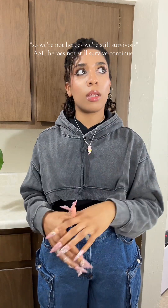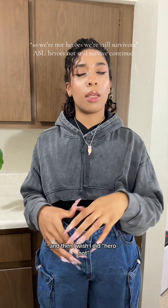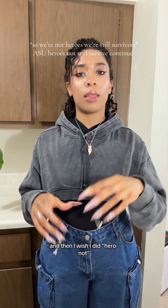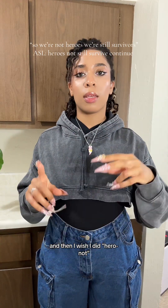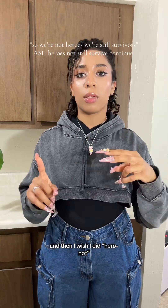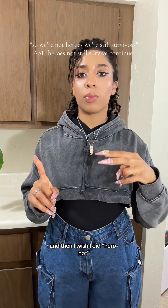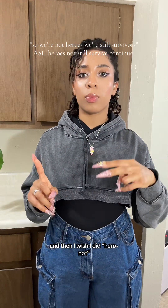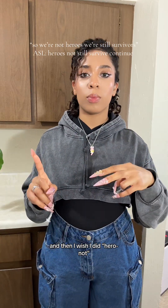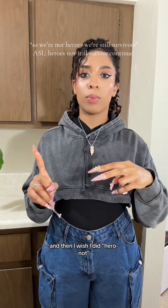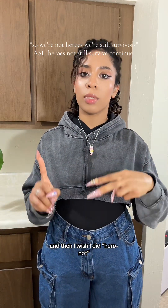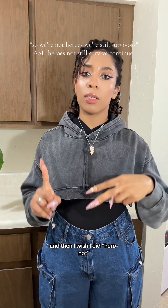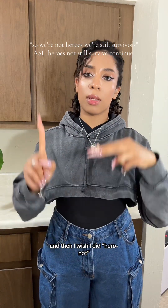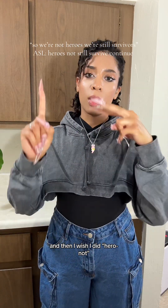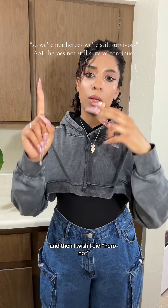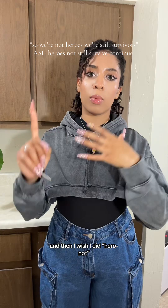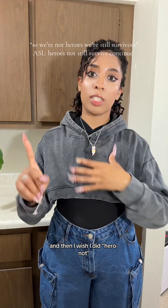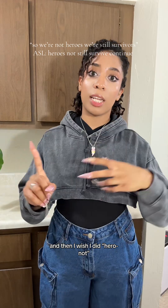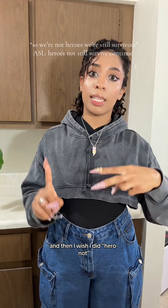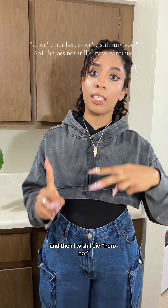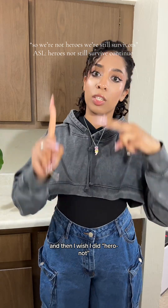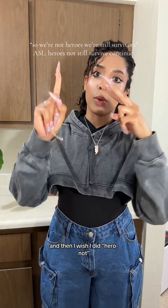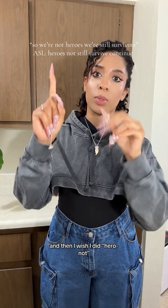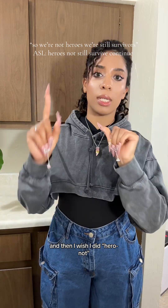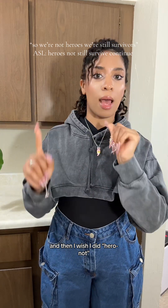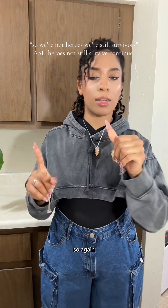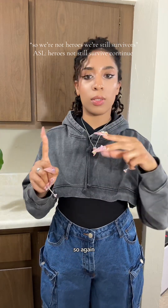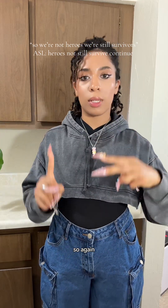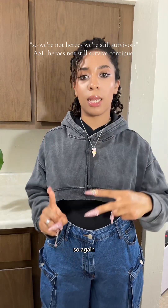And then I wish I did Tero's knot. So again,